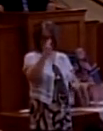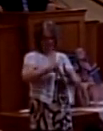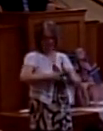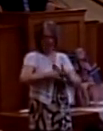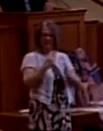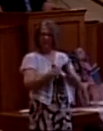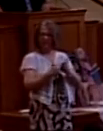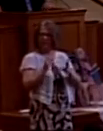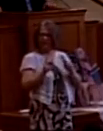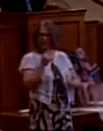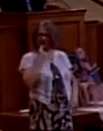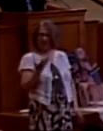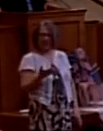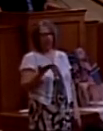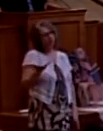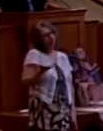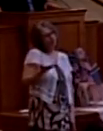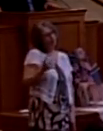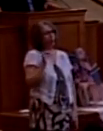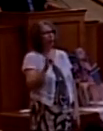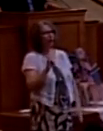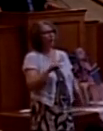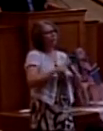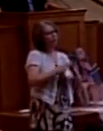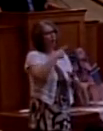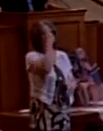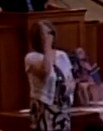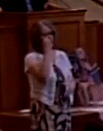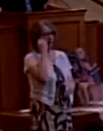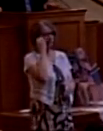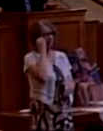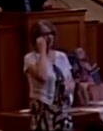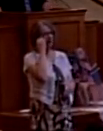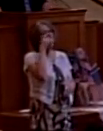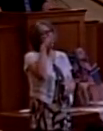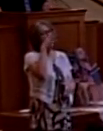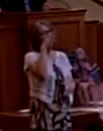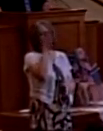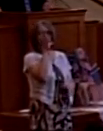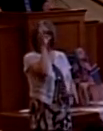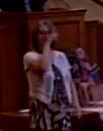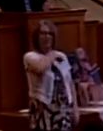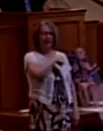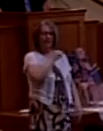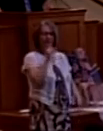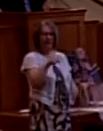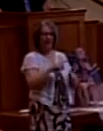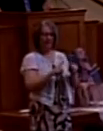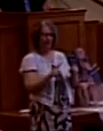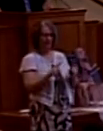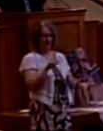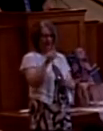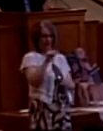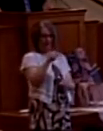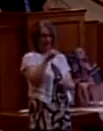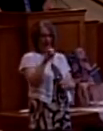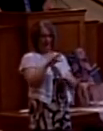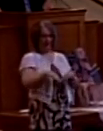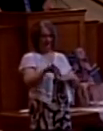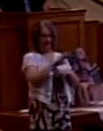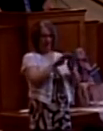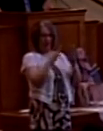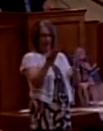sometimes people say, well, that's the beginning of summer, which I guess it is, and everything at the lake opens on that day, but